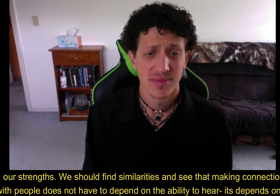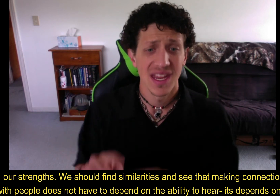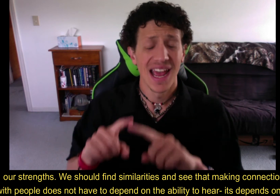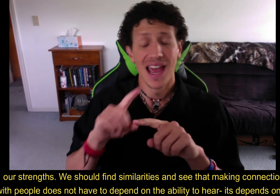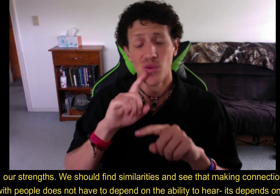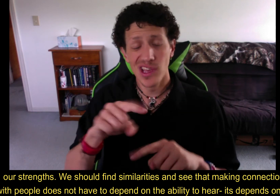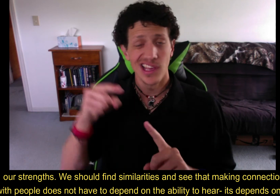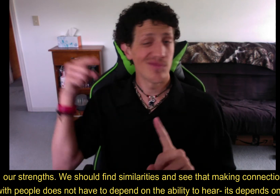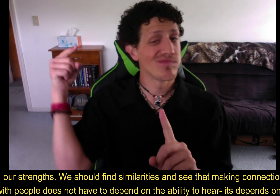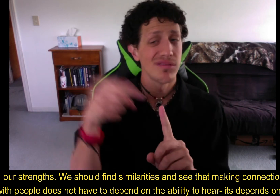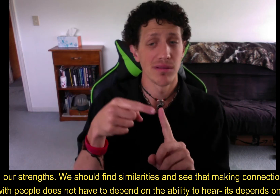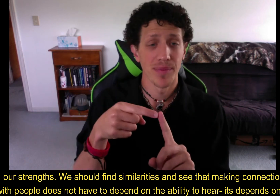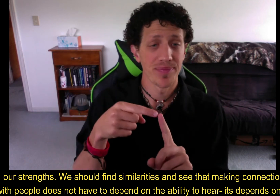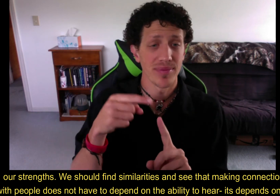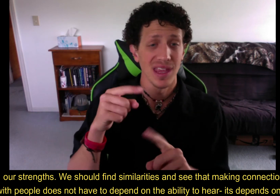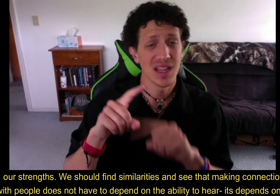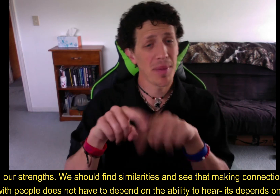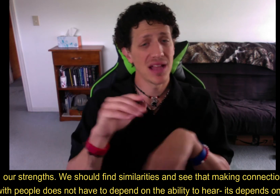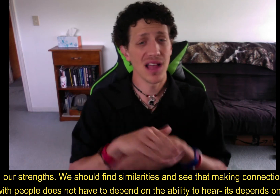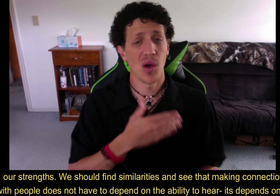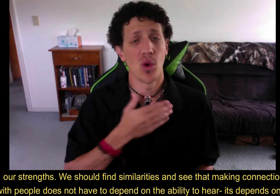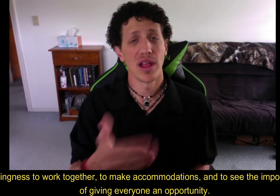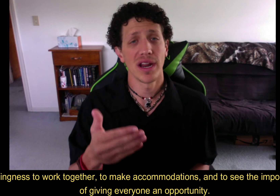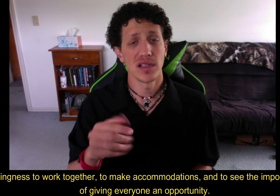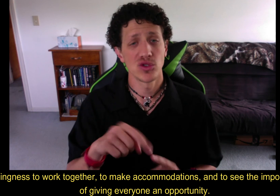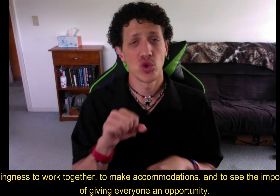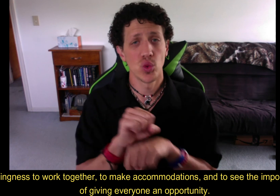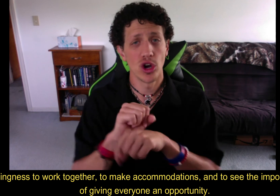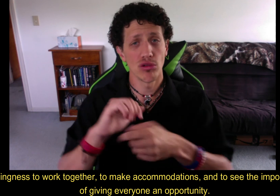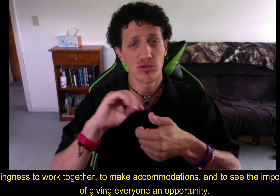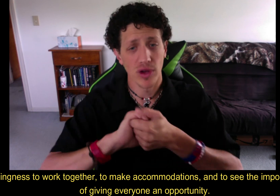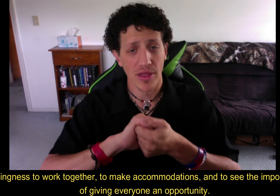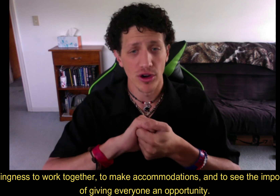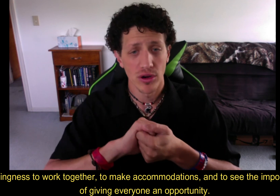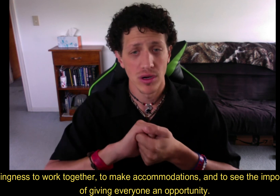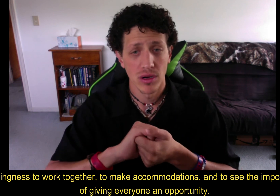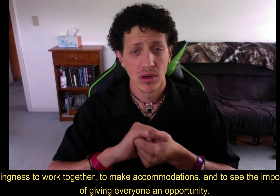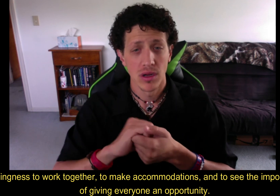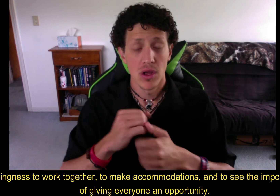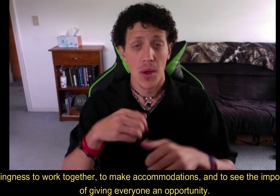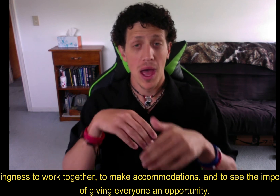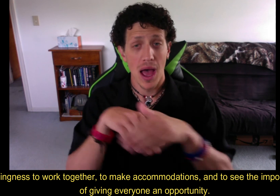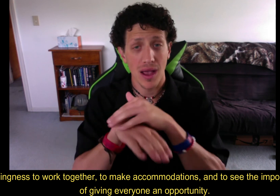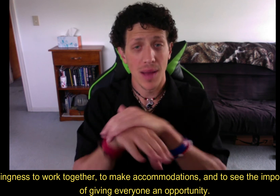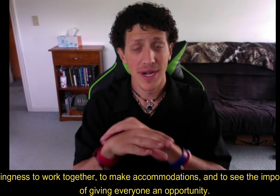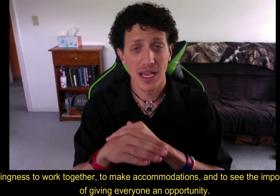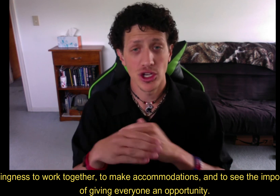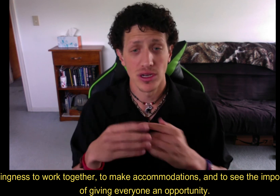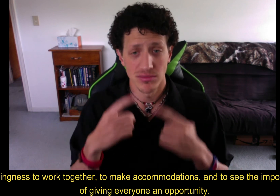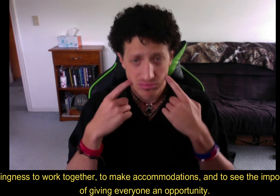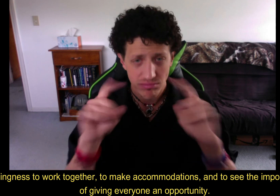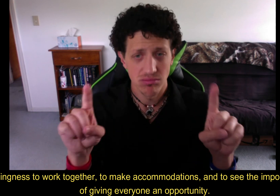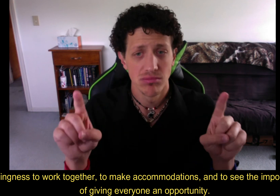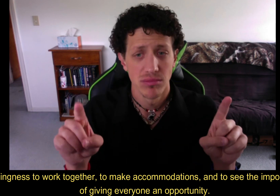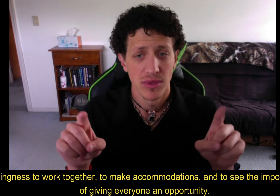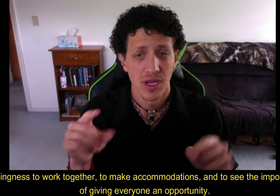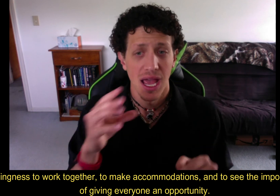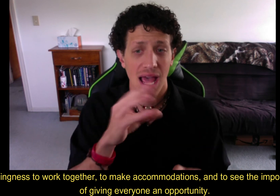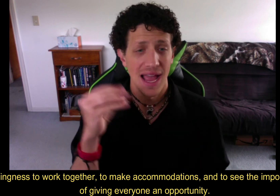It depends on willingness to work together. Accommodation and